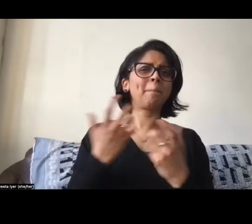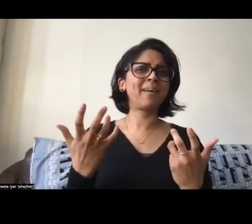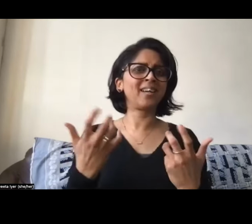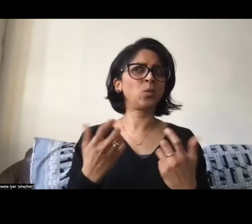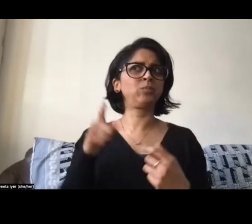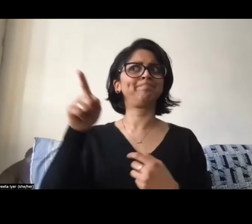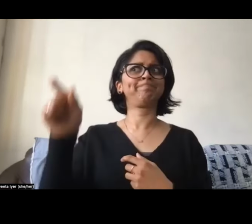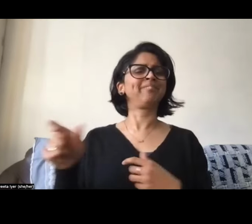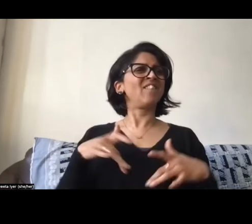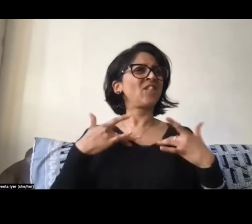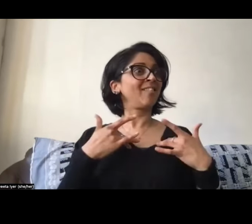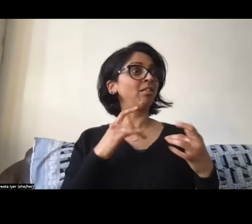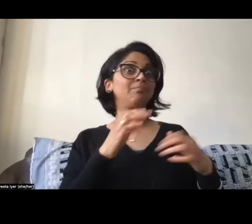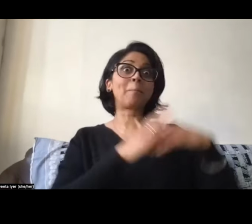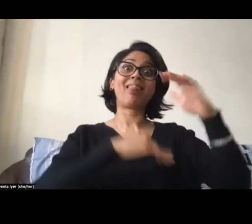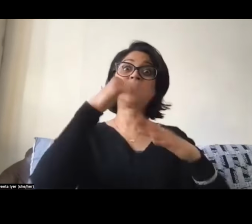One person